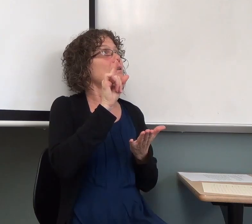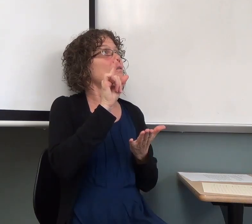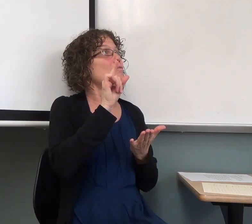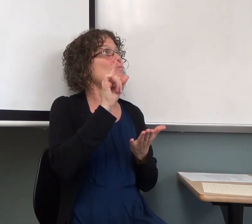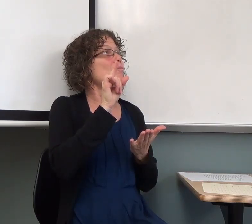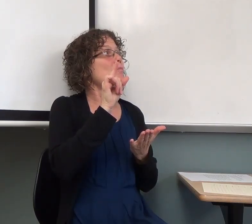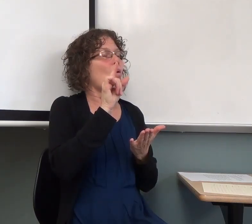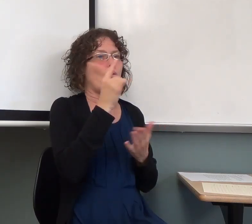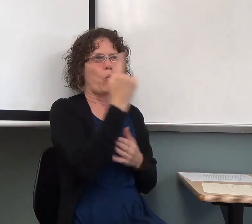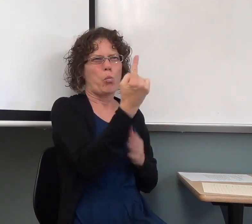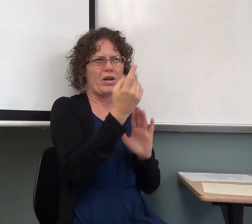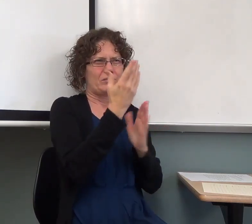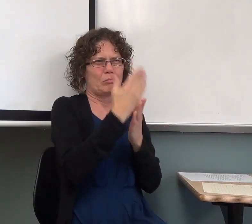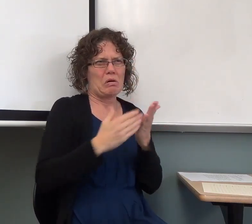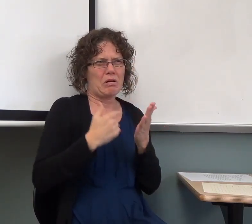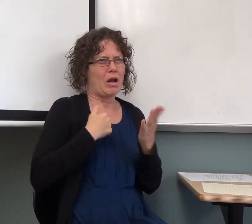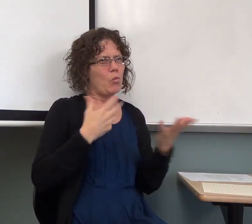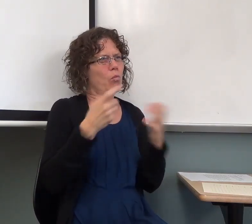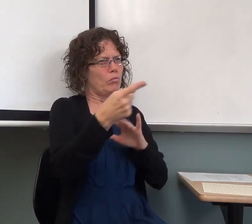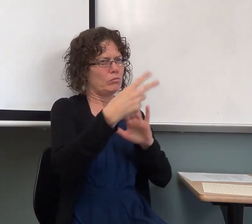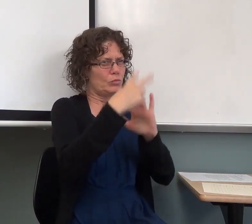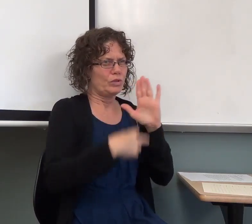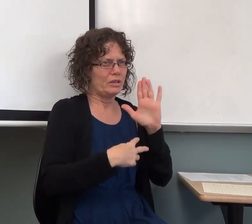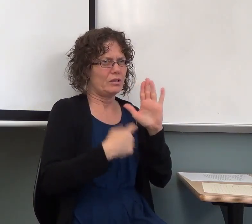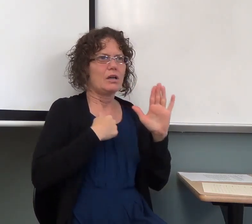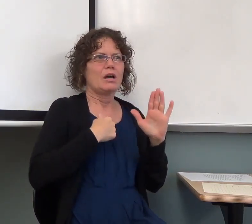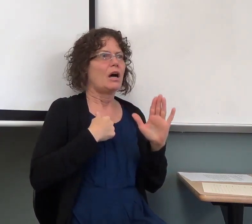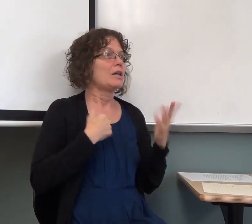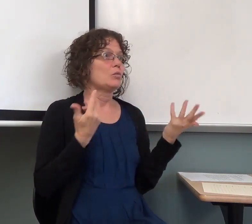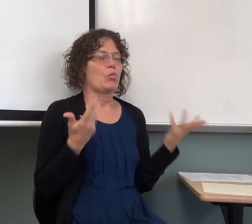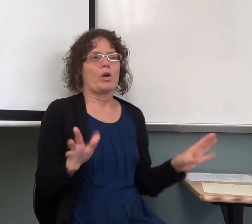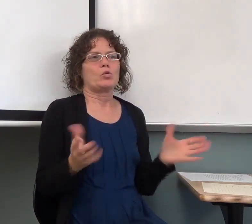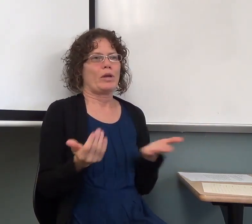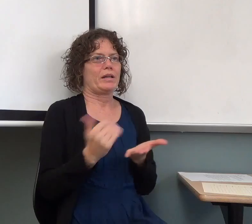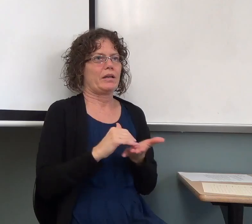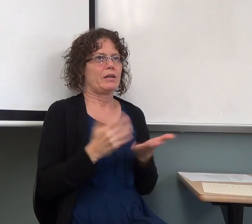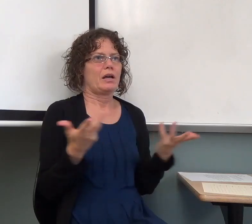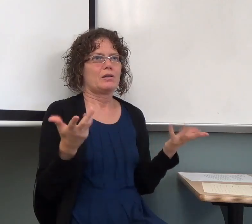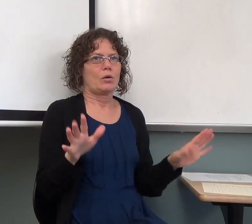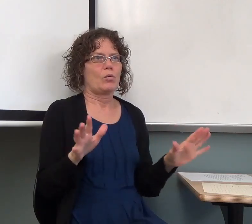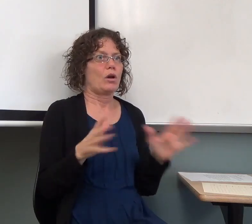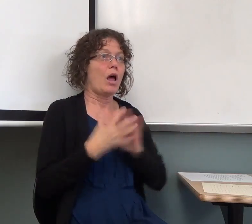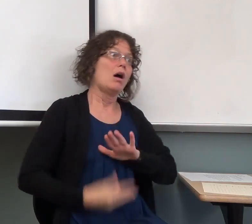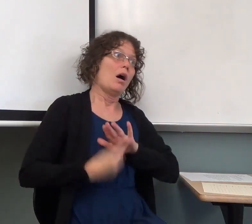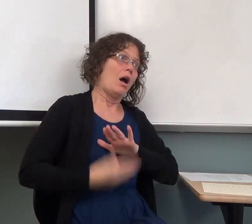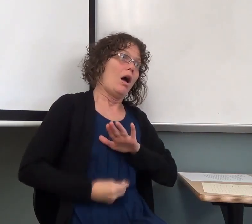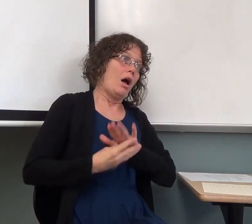little sections that I wanted you to read. Now I don't want to have to do this again because I don't want to make as many copies. But over the